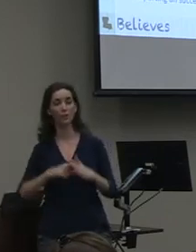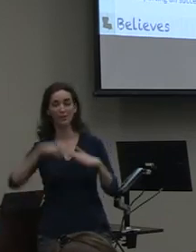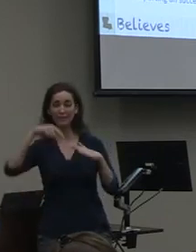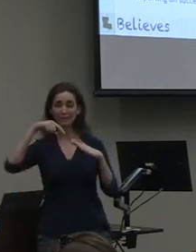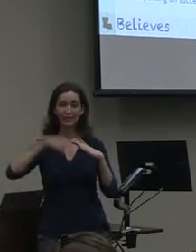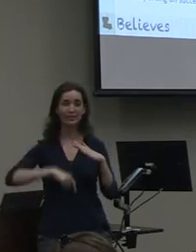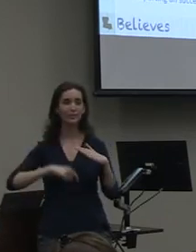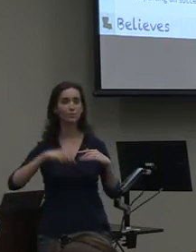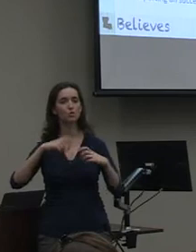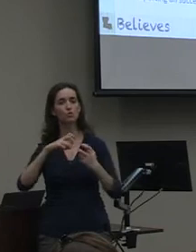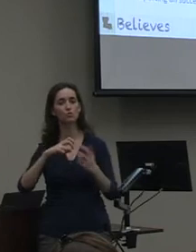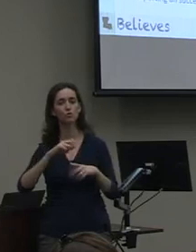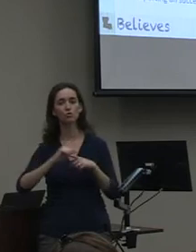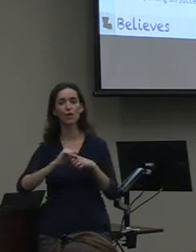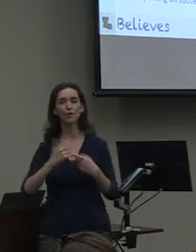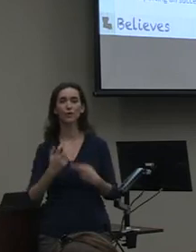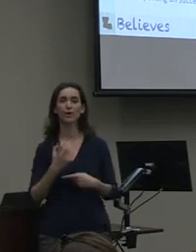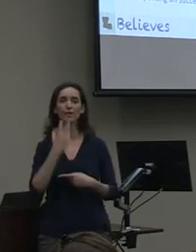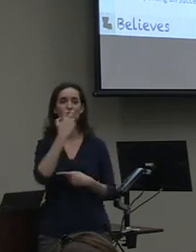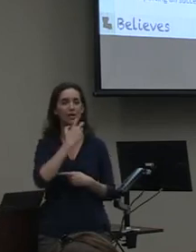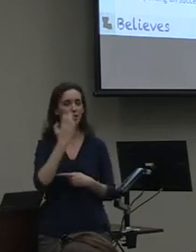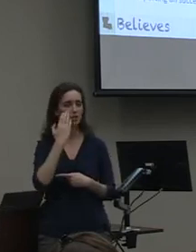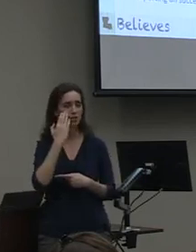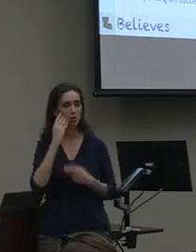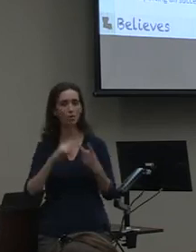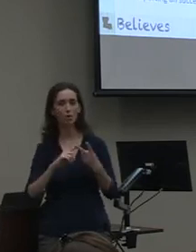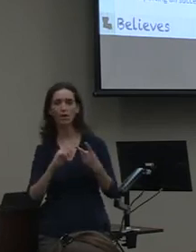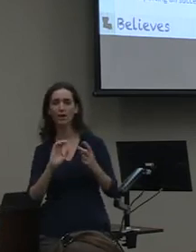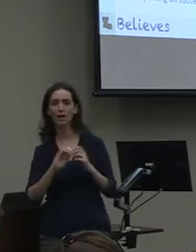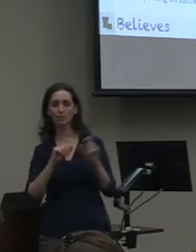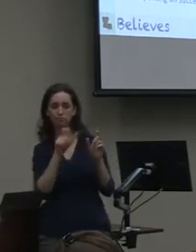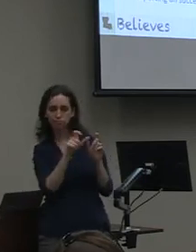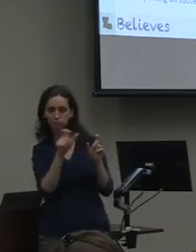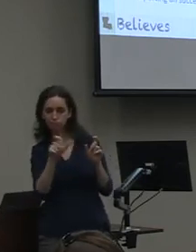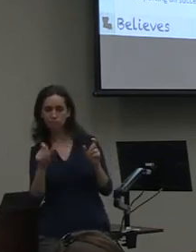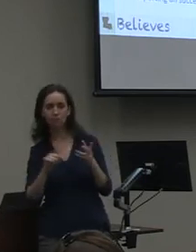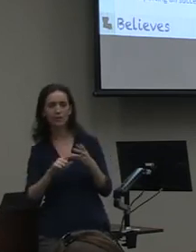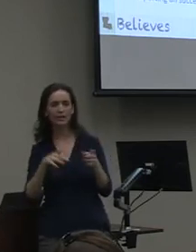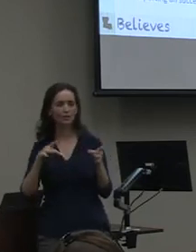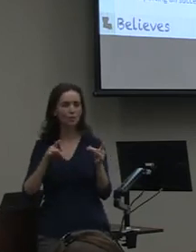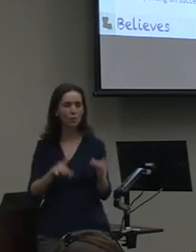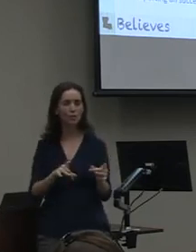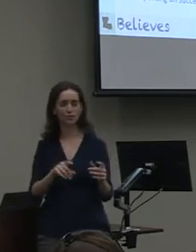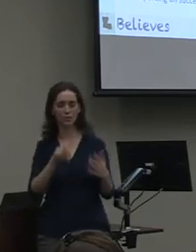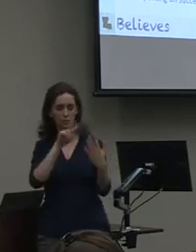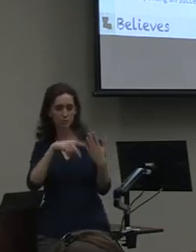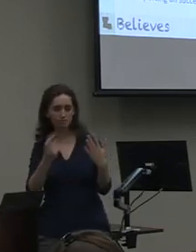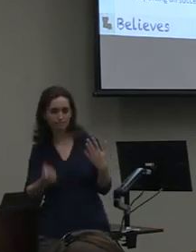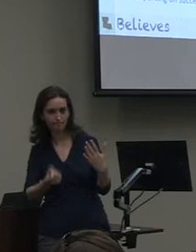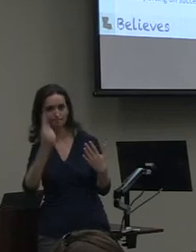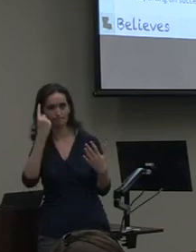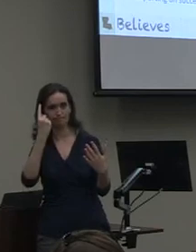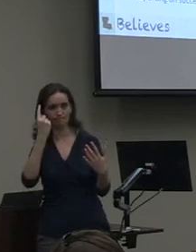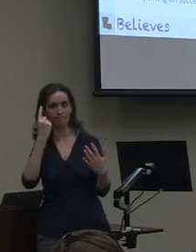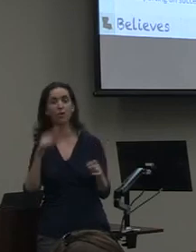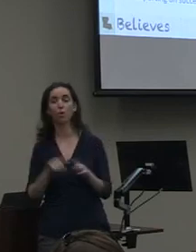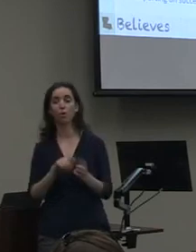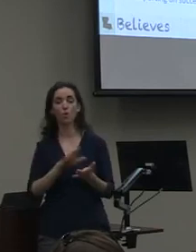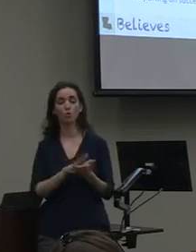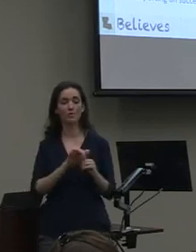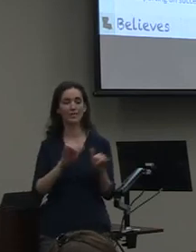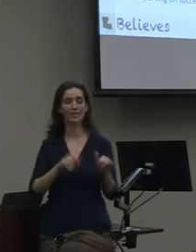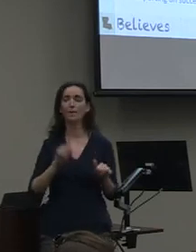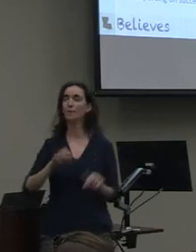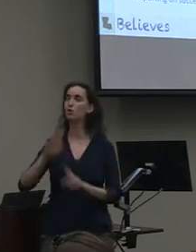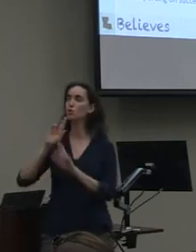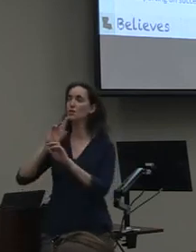phonemic awareness, phonics, fluency, vocabulary, and comprehension, and it requires reporting from the school systems